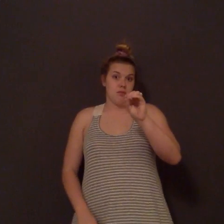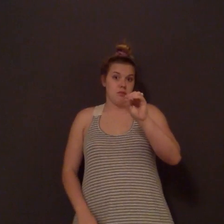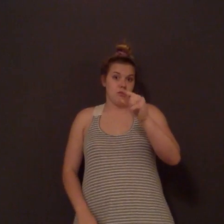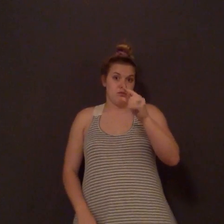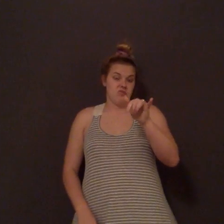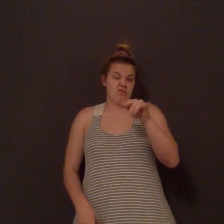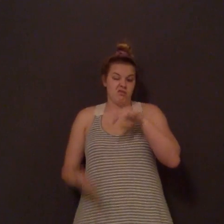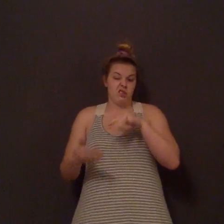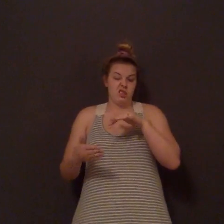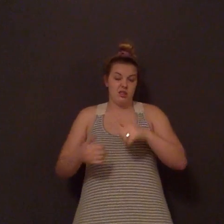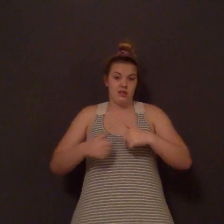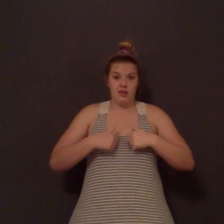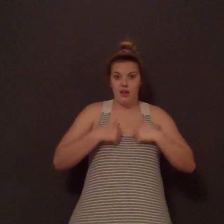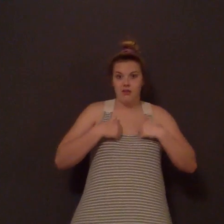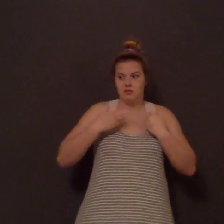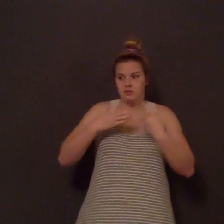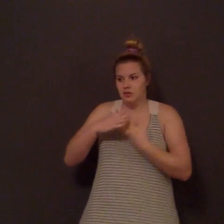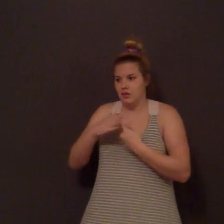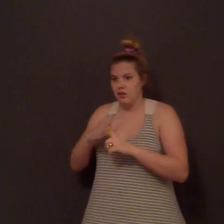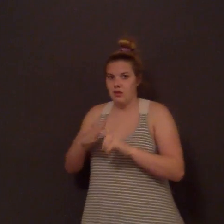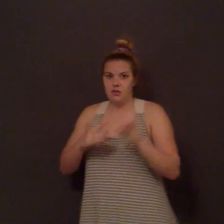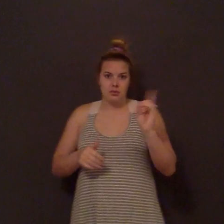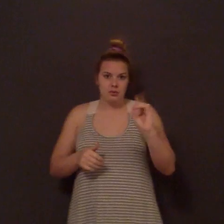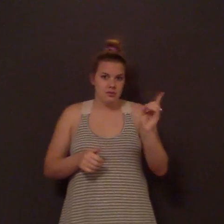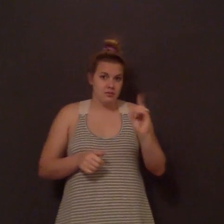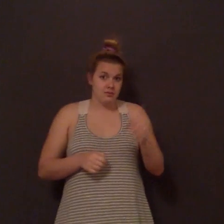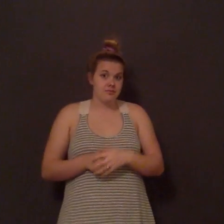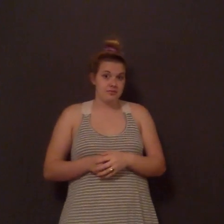good stuff. So if you're on the wrong flight, this would be the time to disembark.